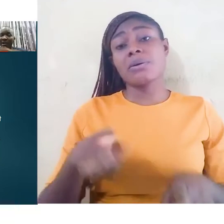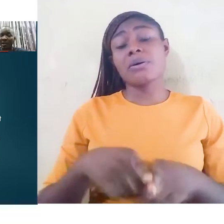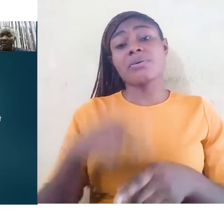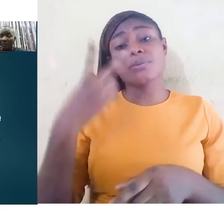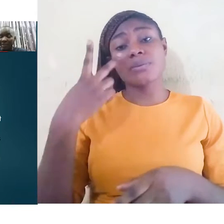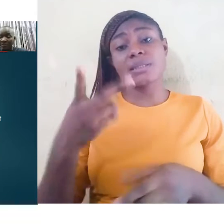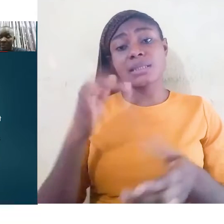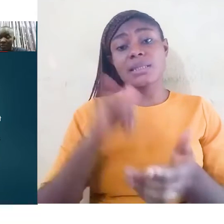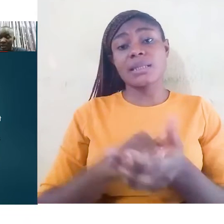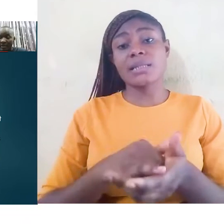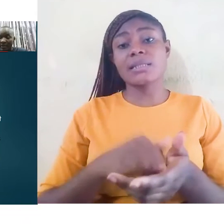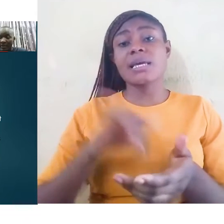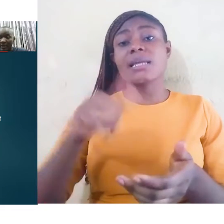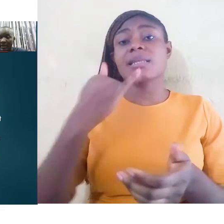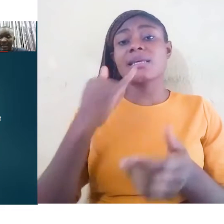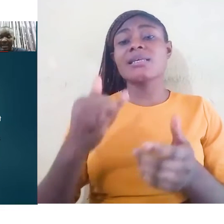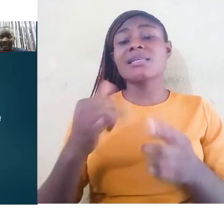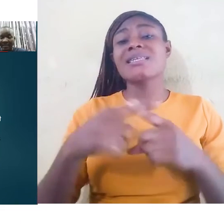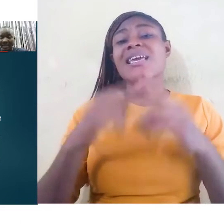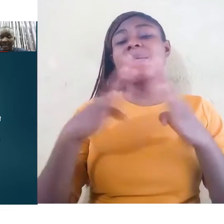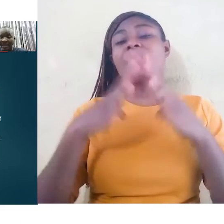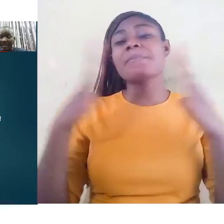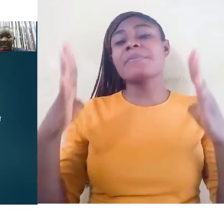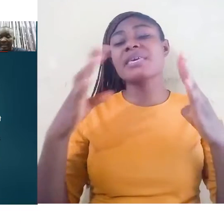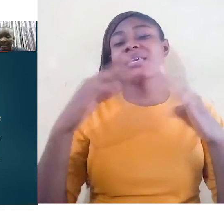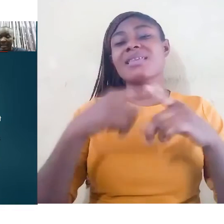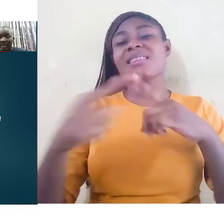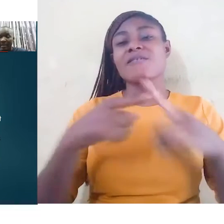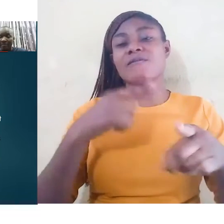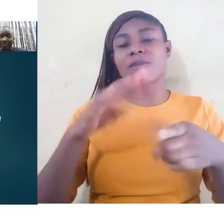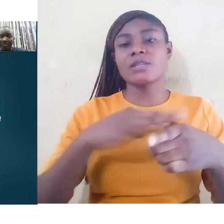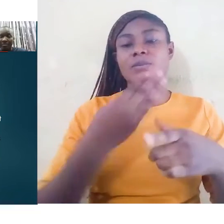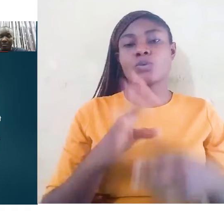actually a great difference between the ASL and the